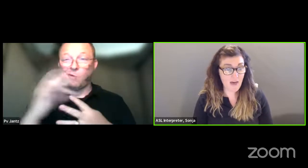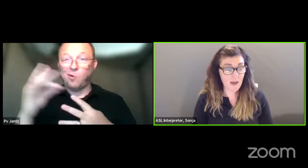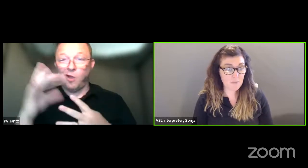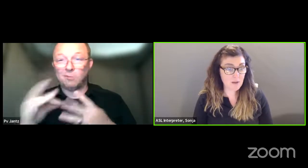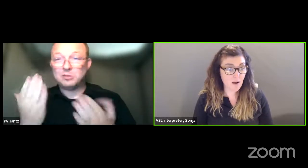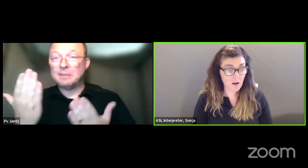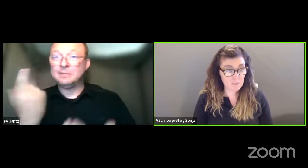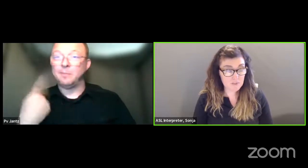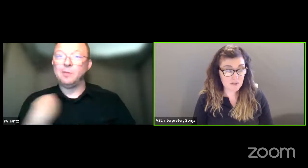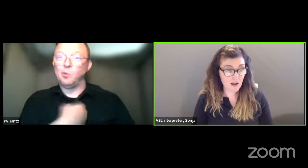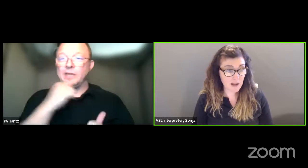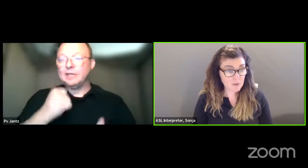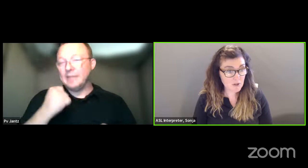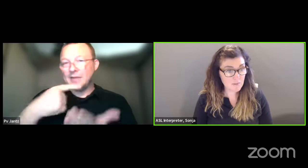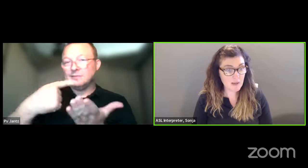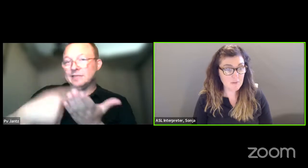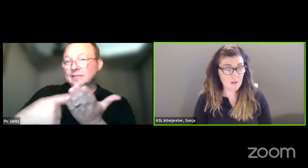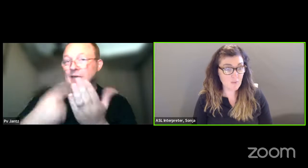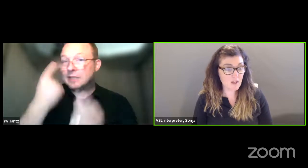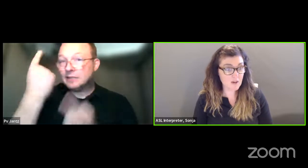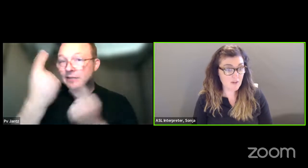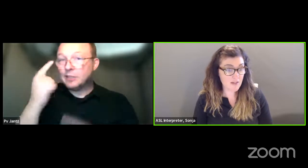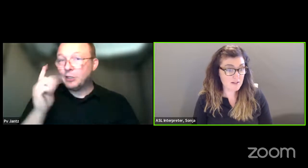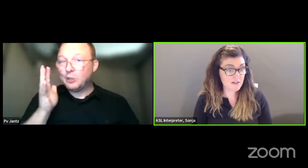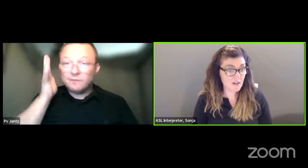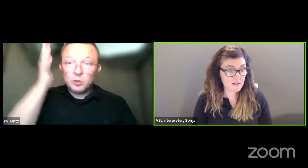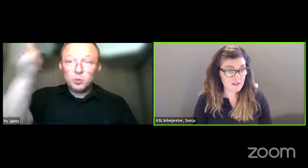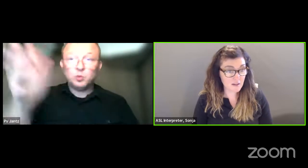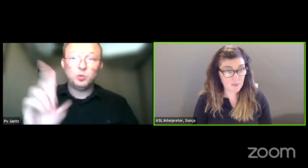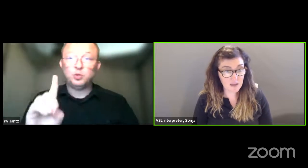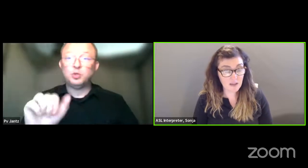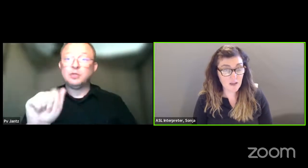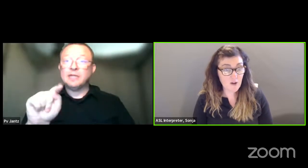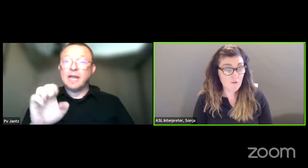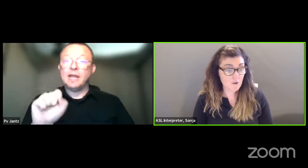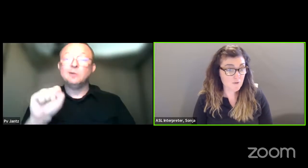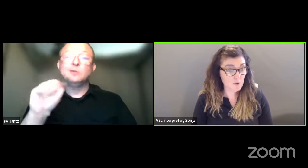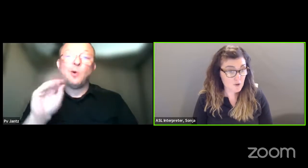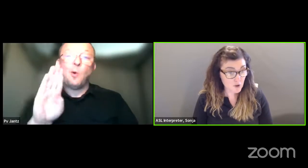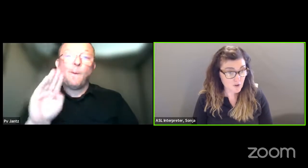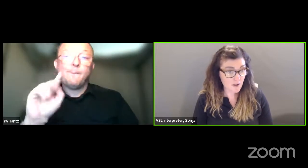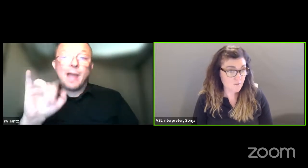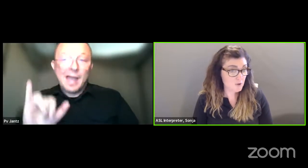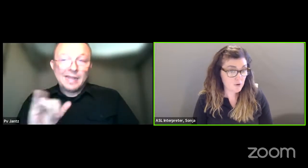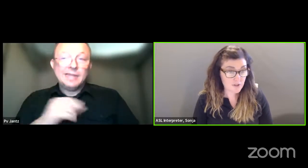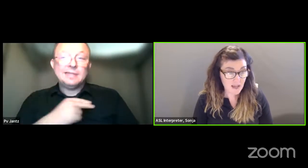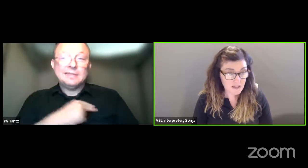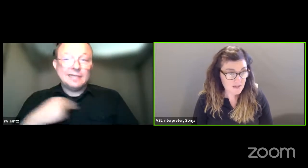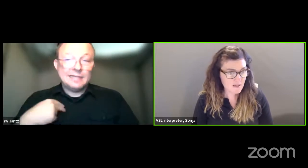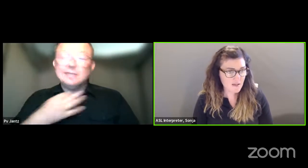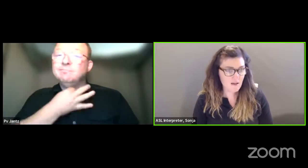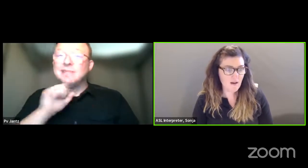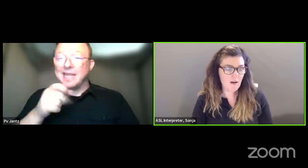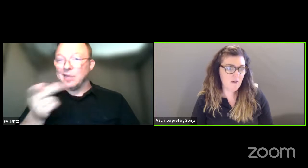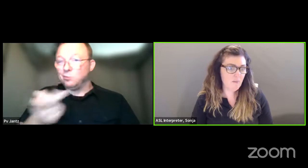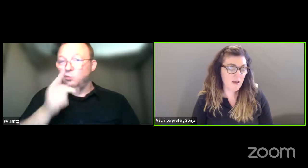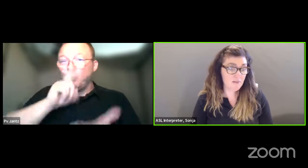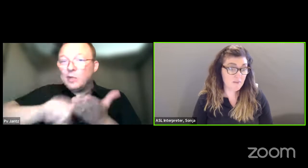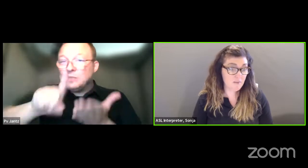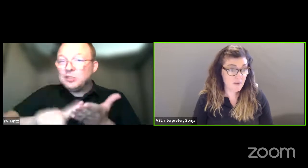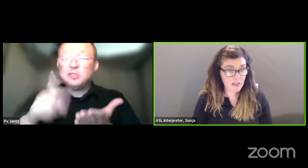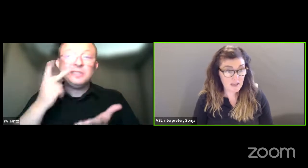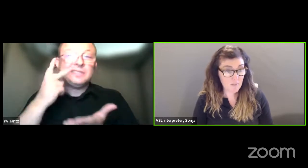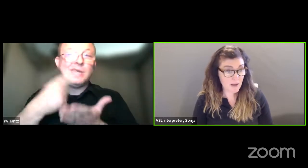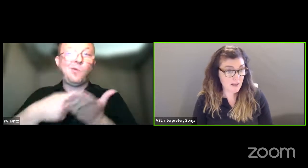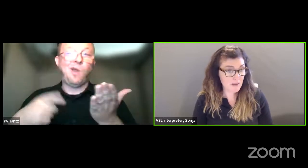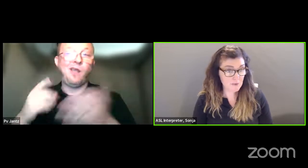if that becomes an option, maybe we could then discuss something for the future, a future date.